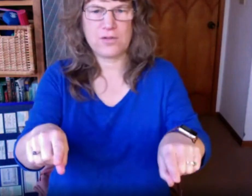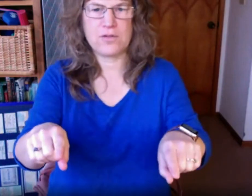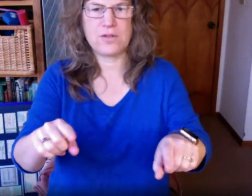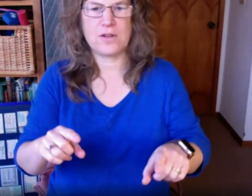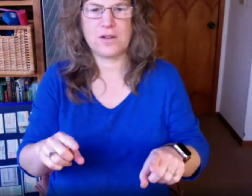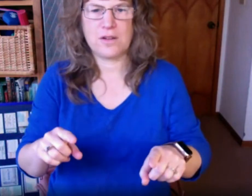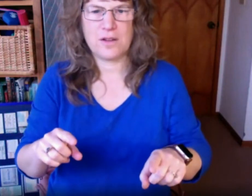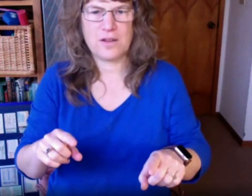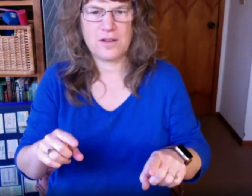gonna leave.